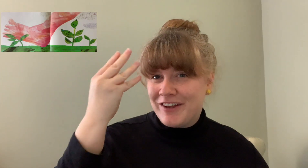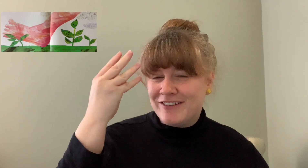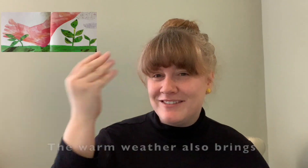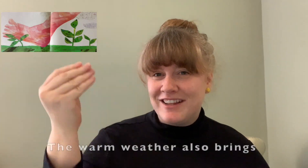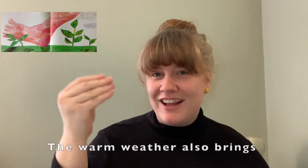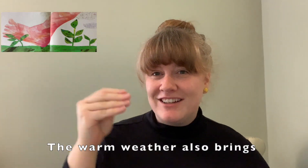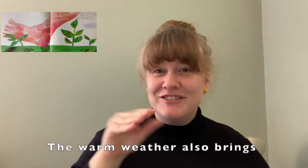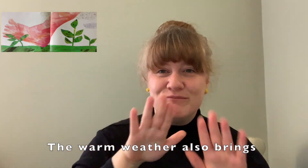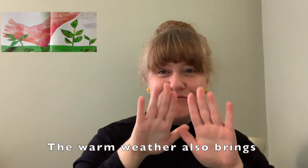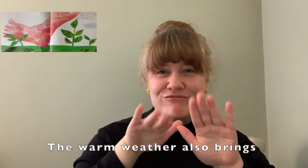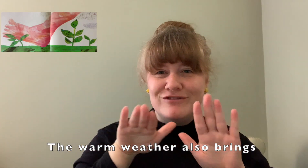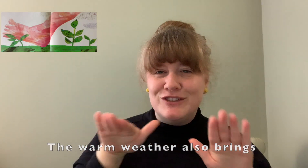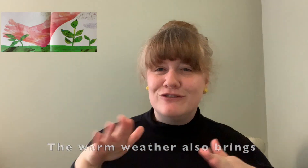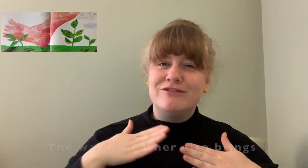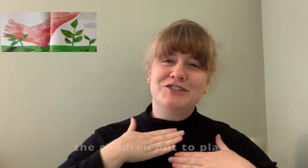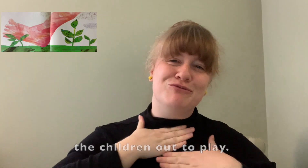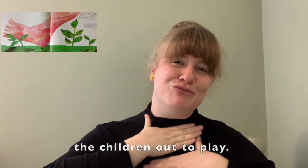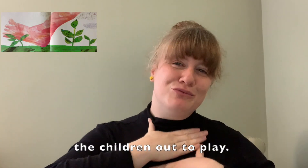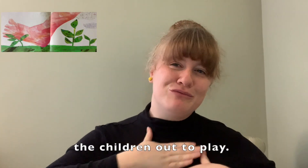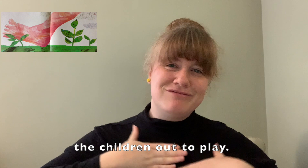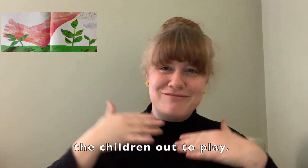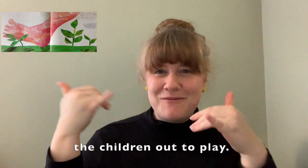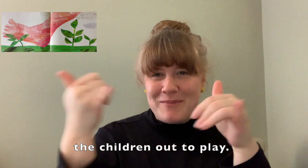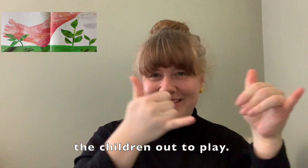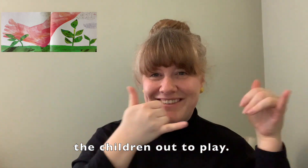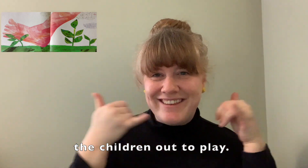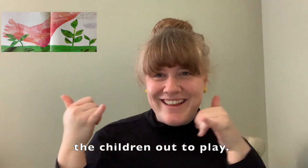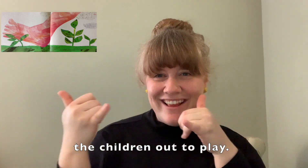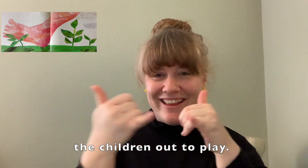The warm weather also brings the children out to play.